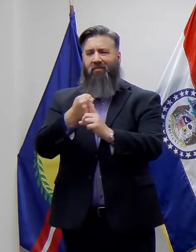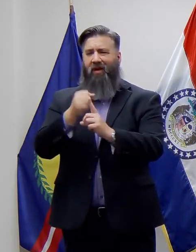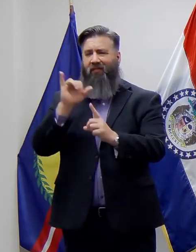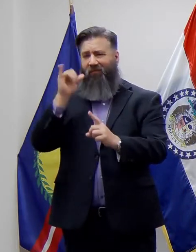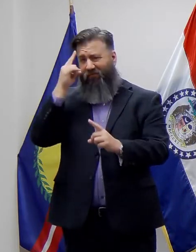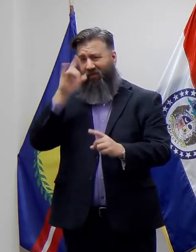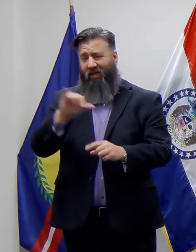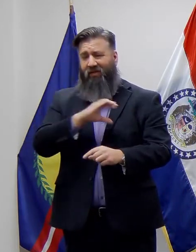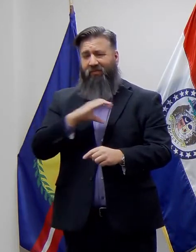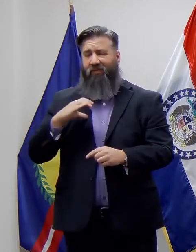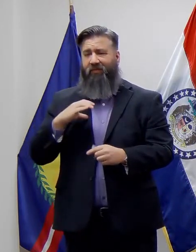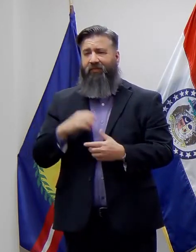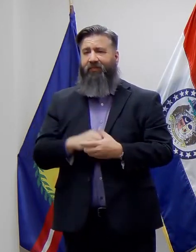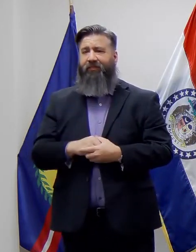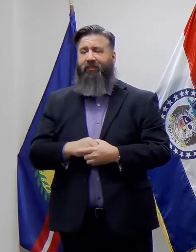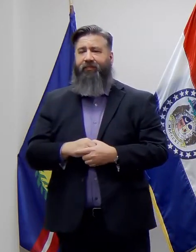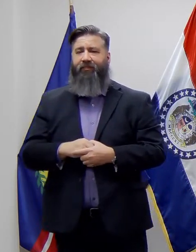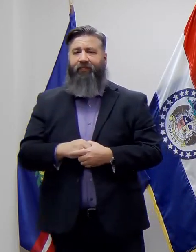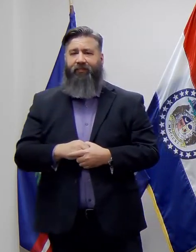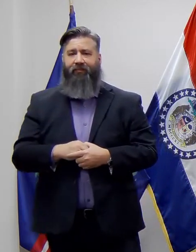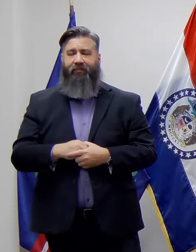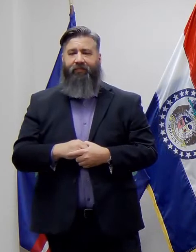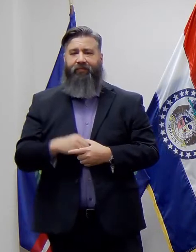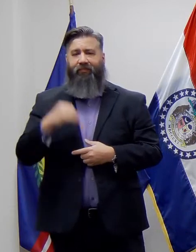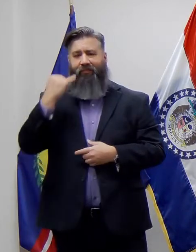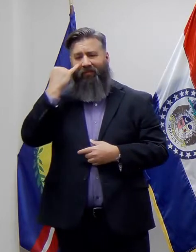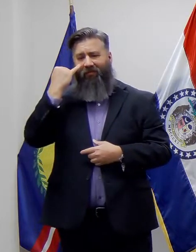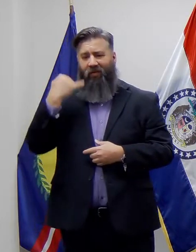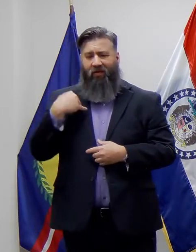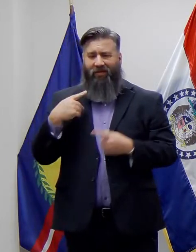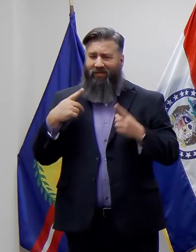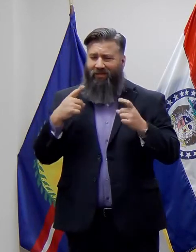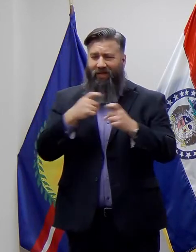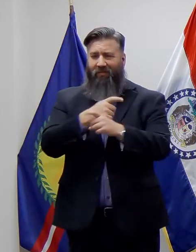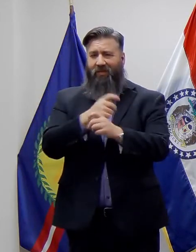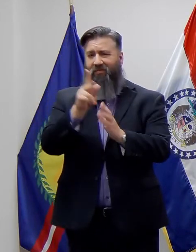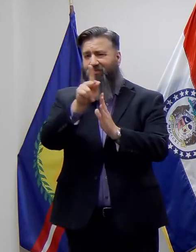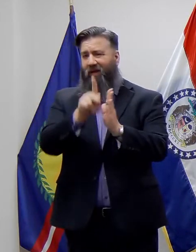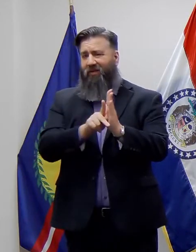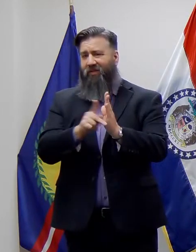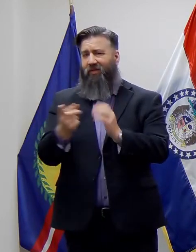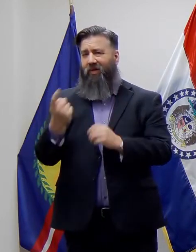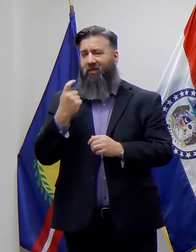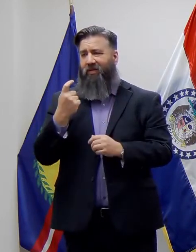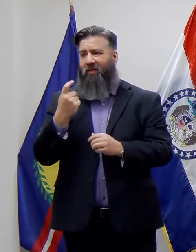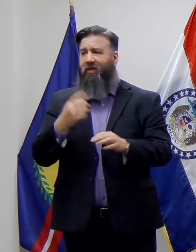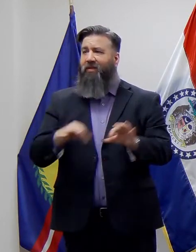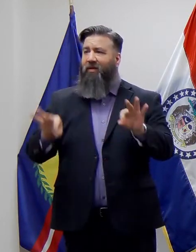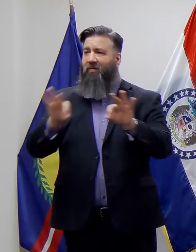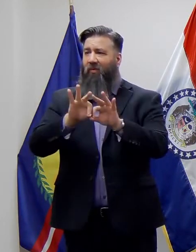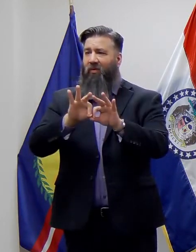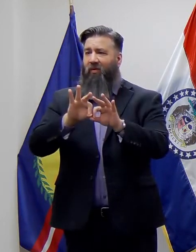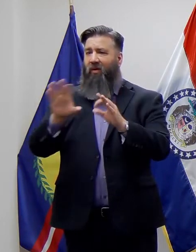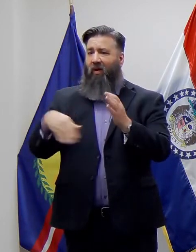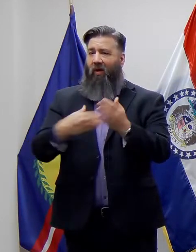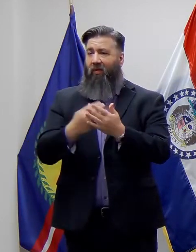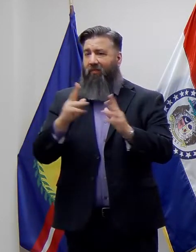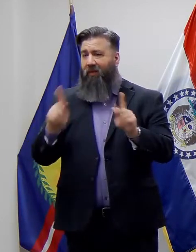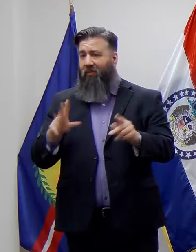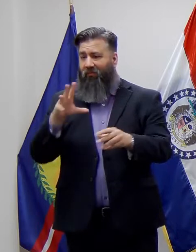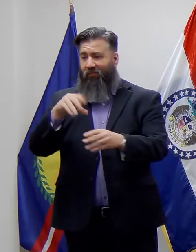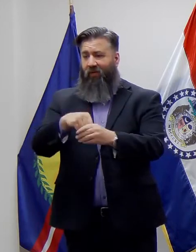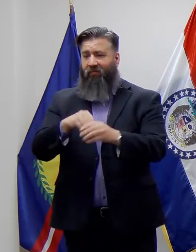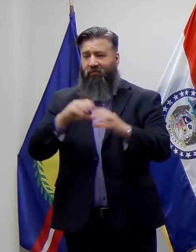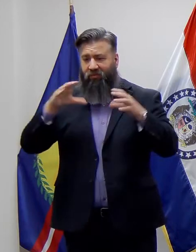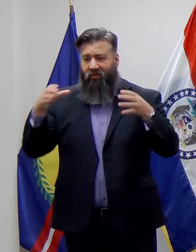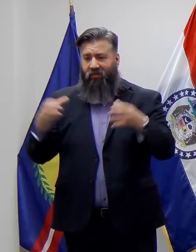think anytime you have a complex policy question, and crime and public safety is that, then it's important to get together all the stakeholders and make